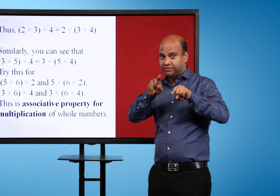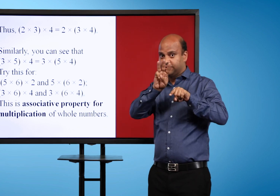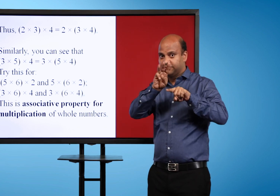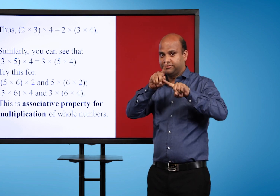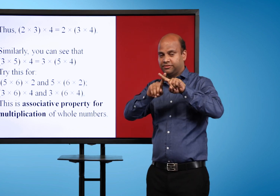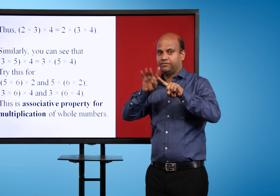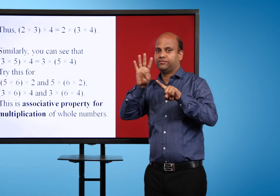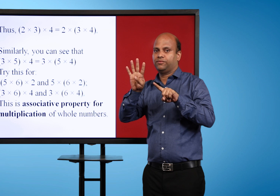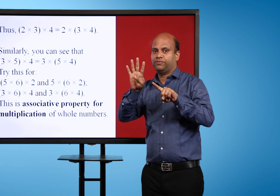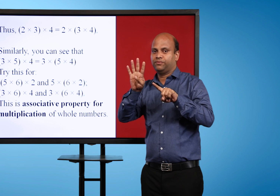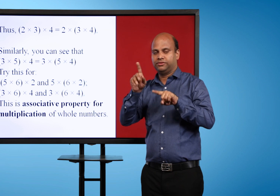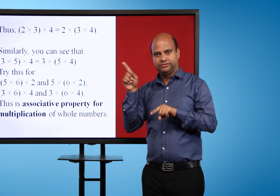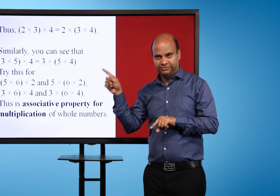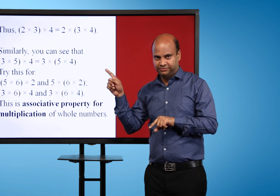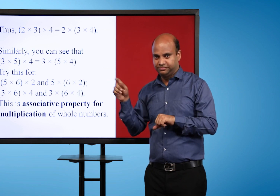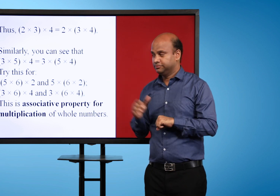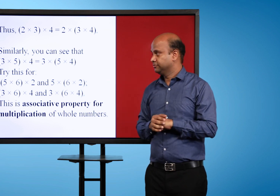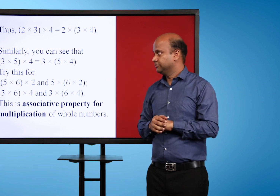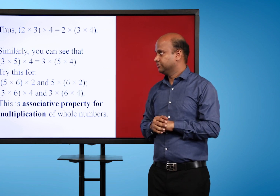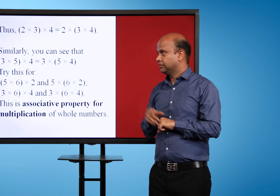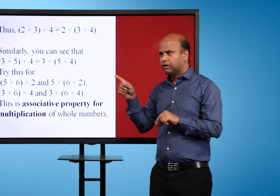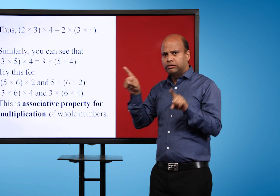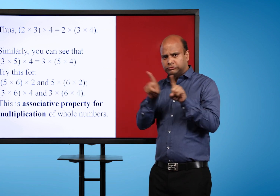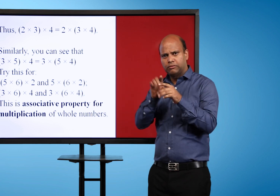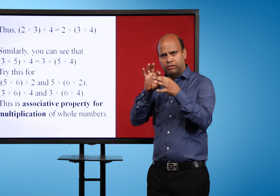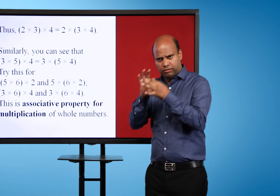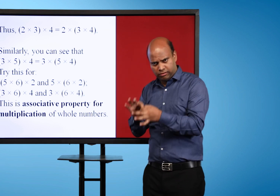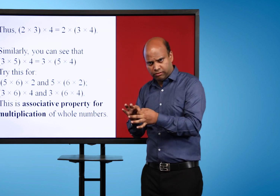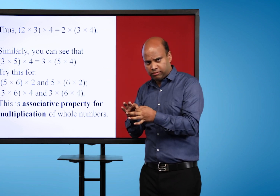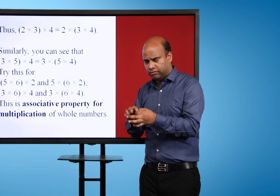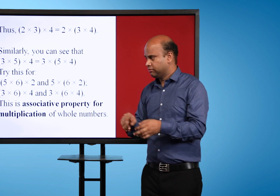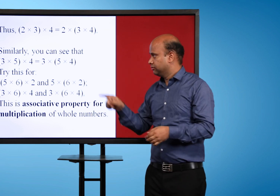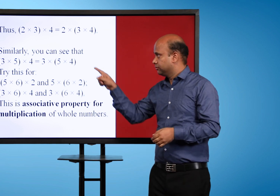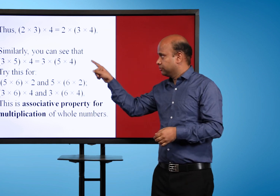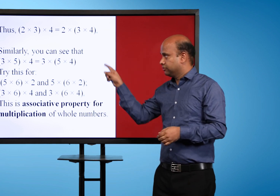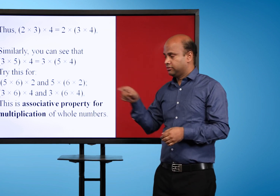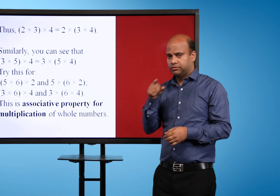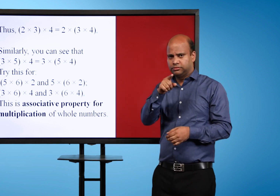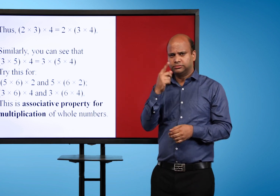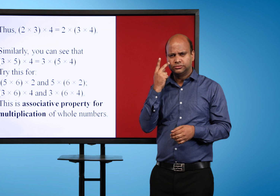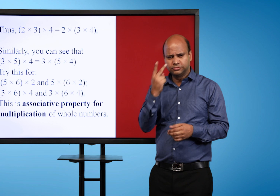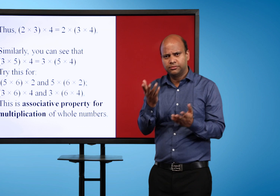within brackets, 3 multiplied by 4. Similarly, you can see that